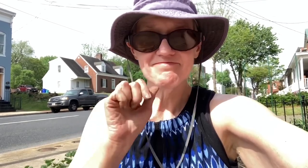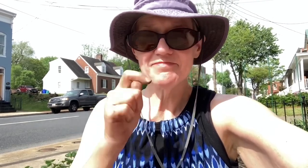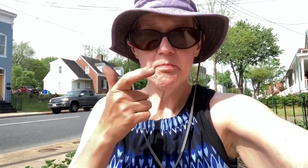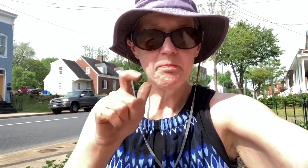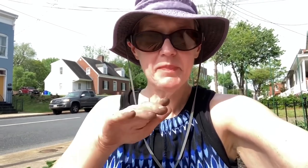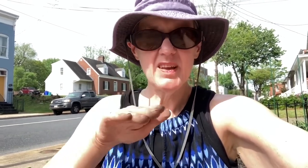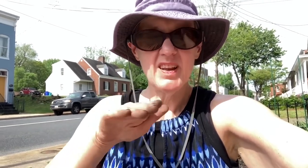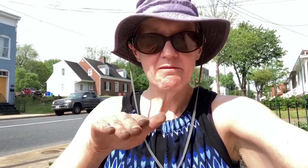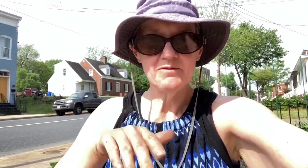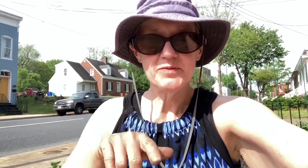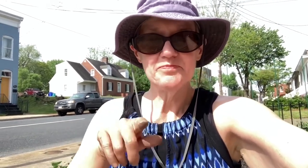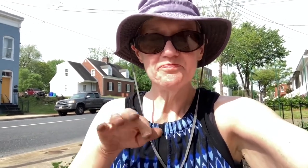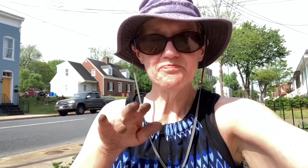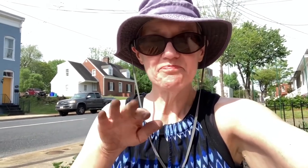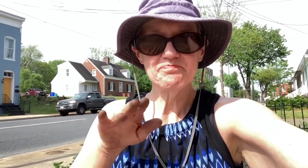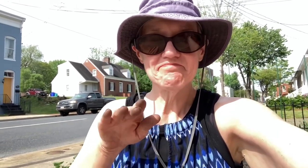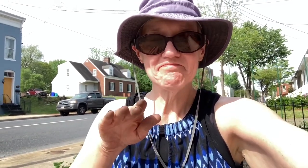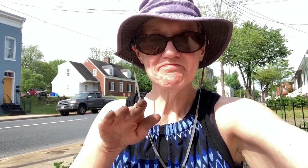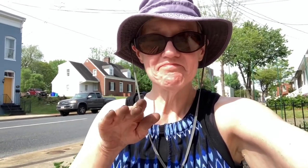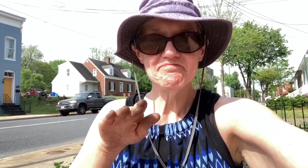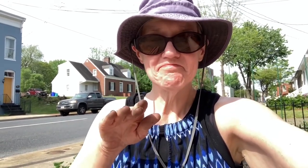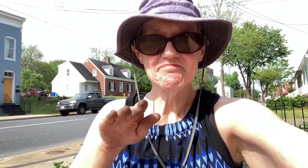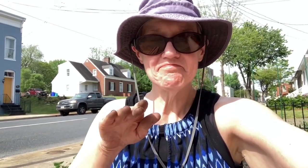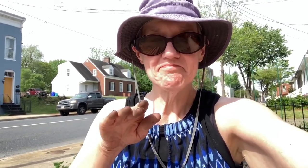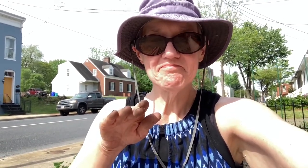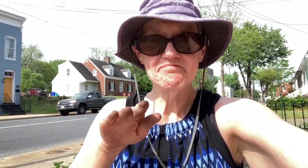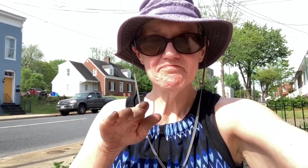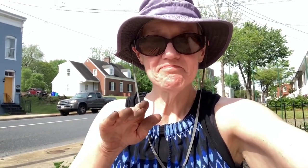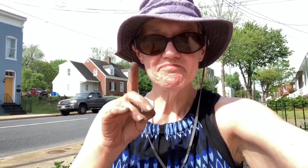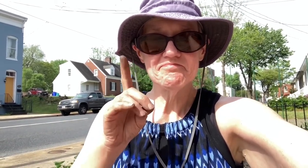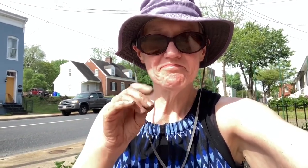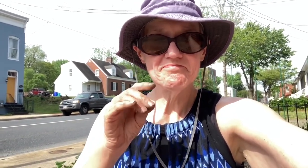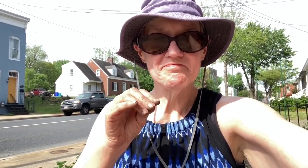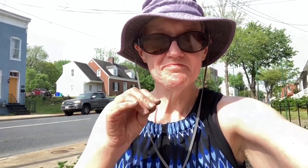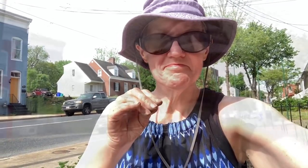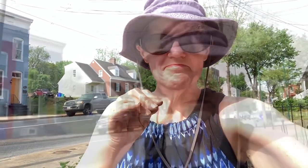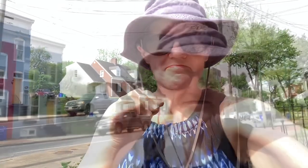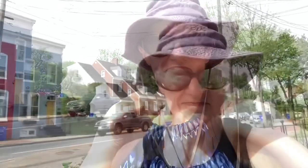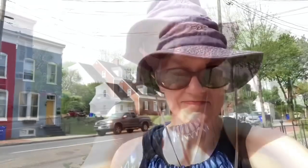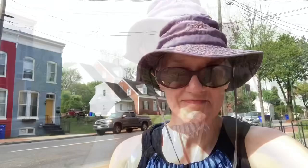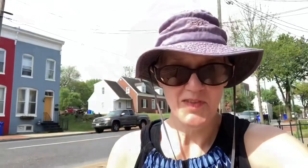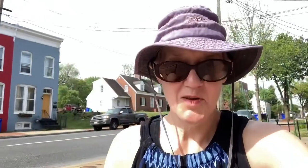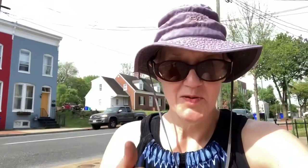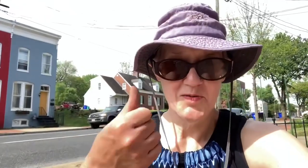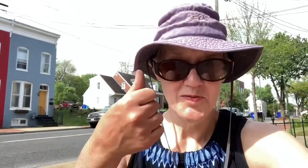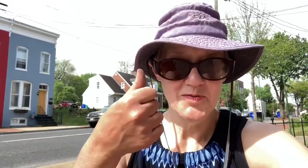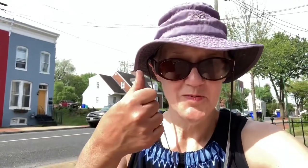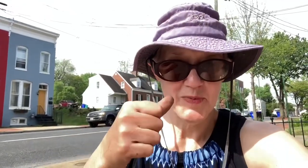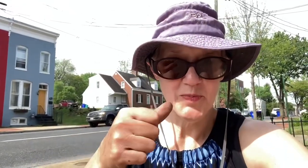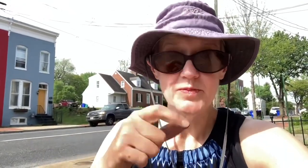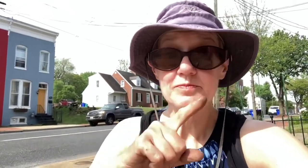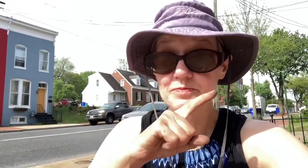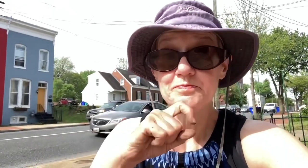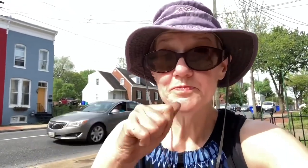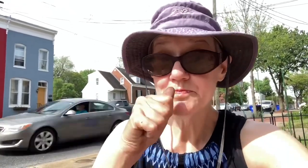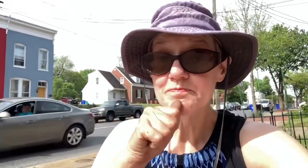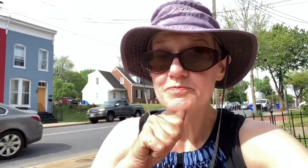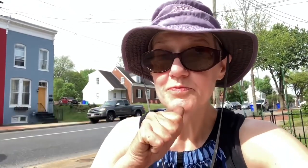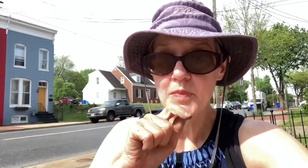these aren't big enough to do that yet. What else? Now I remember. They're